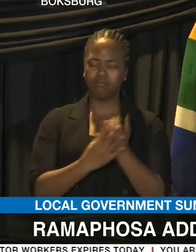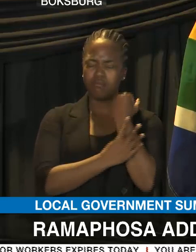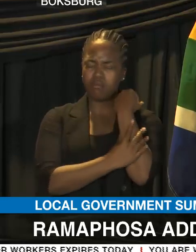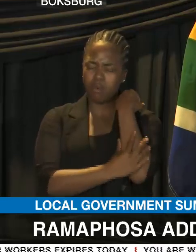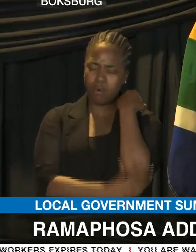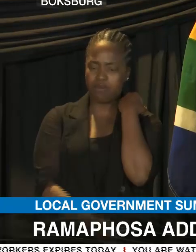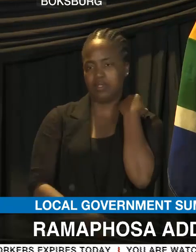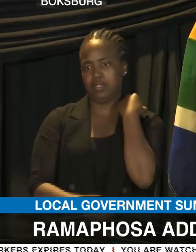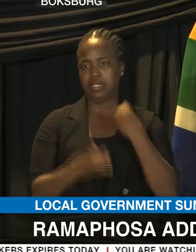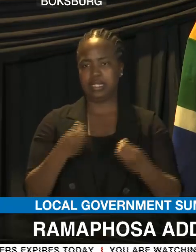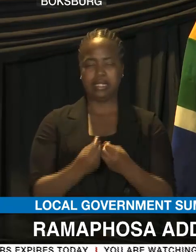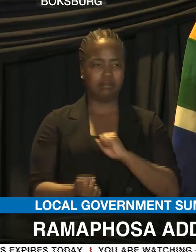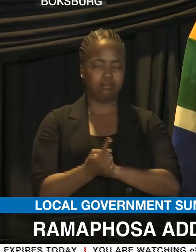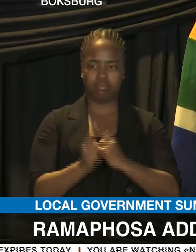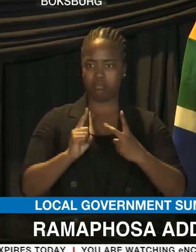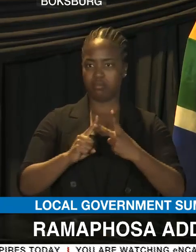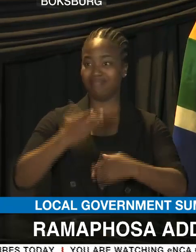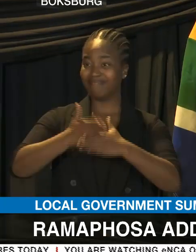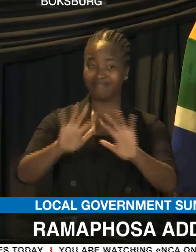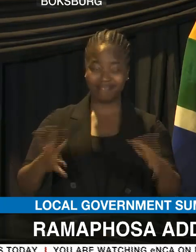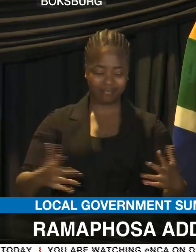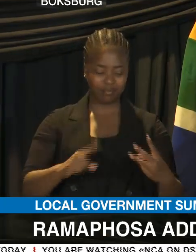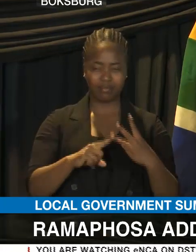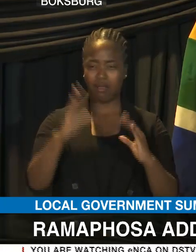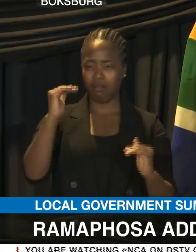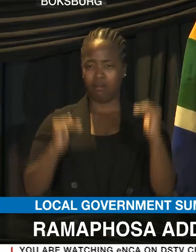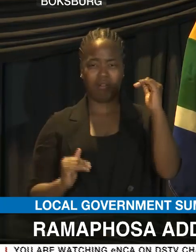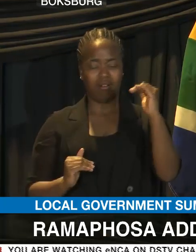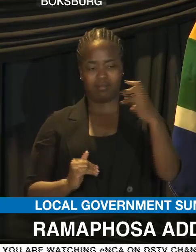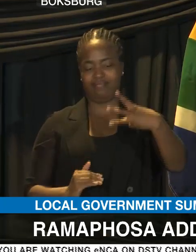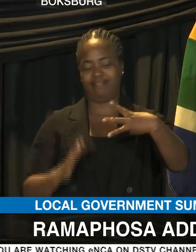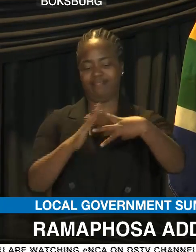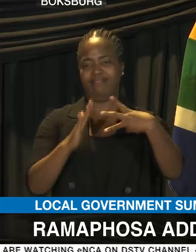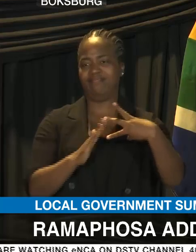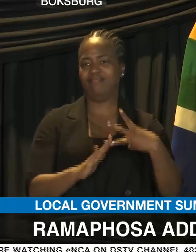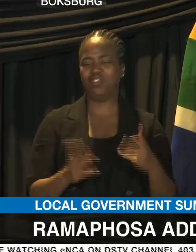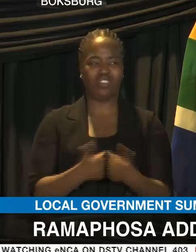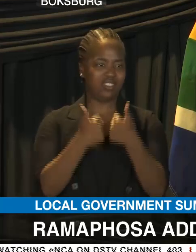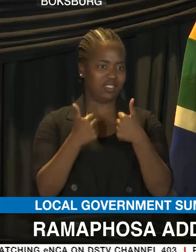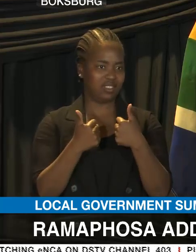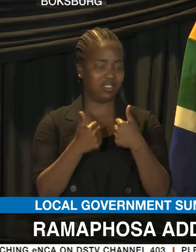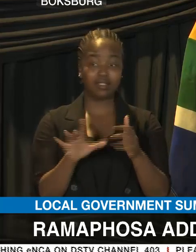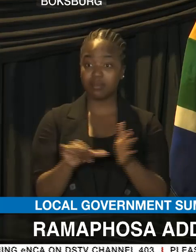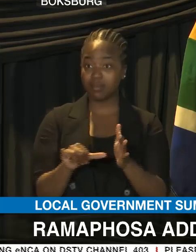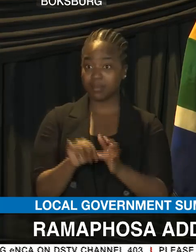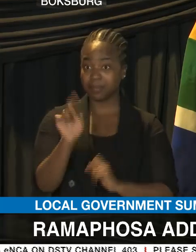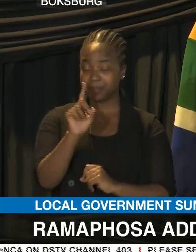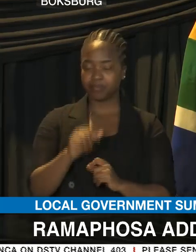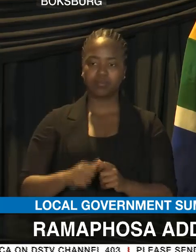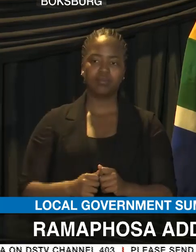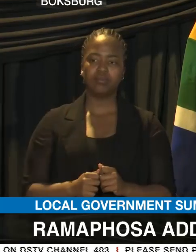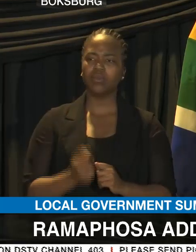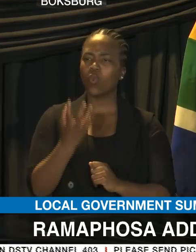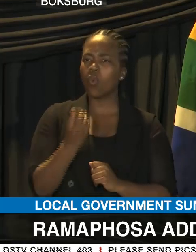poverty, unemployment and inequality, our triple challenge, it is vital that we attend